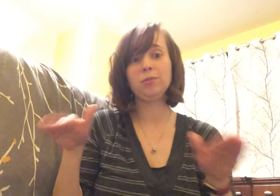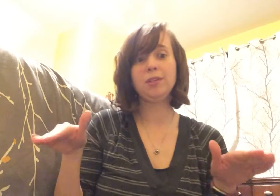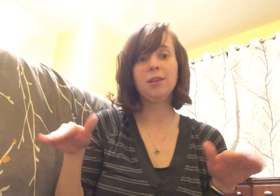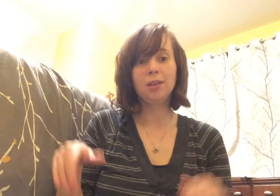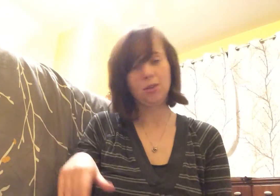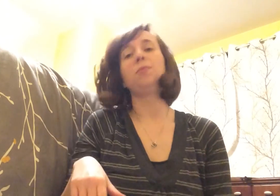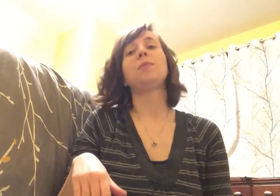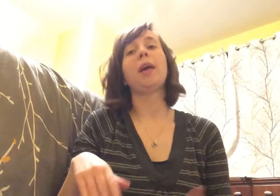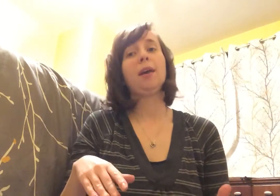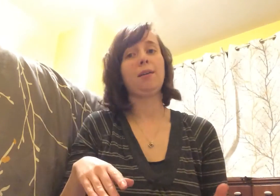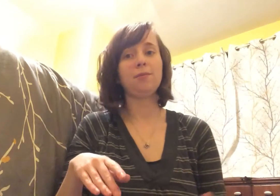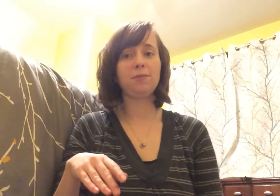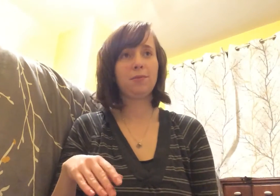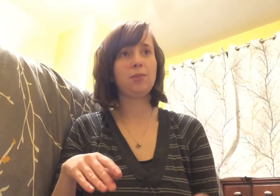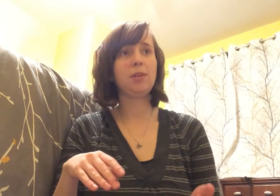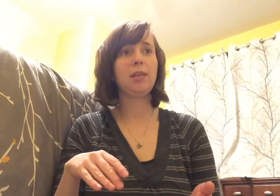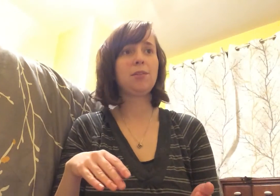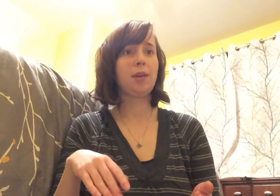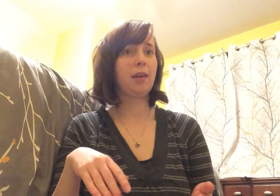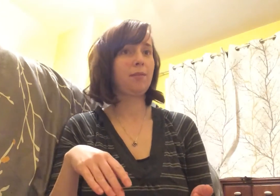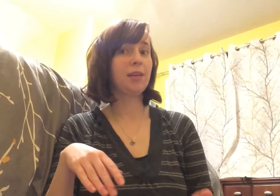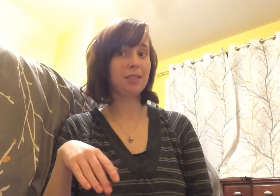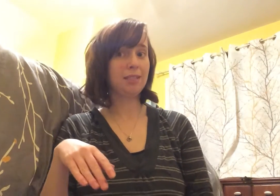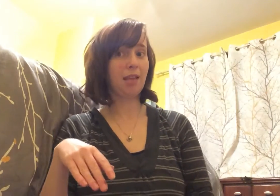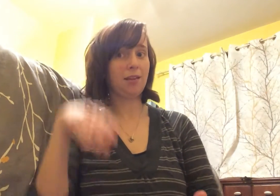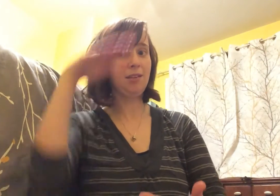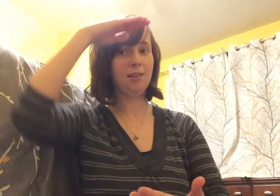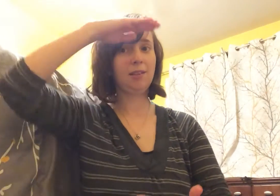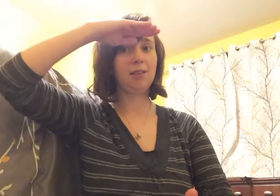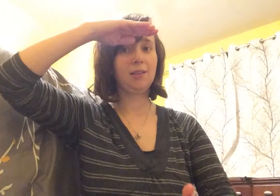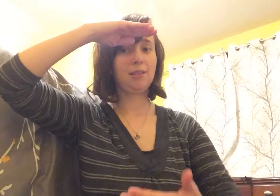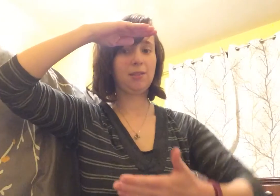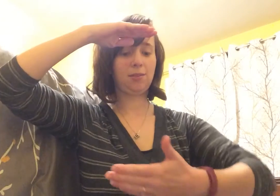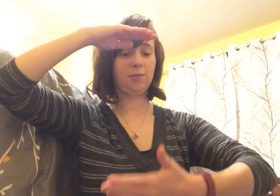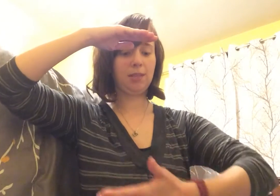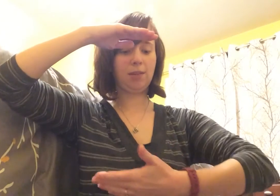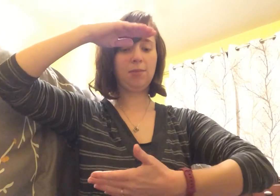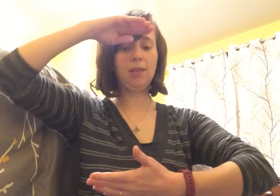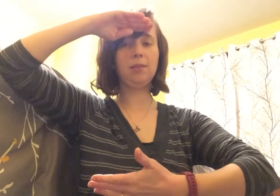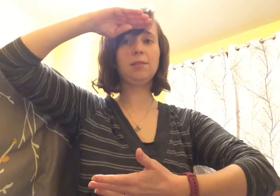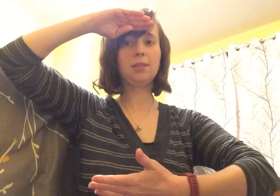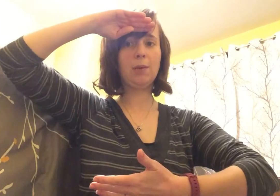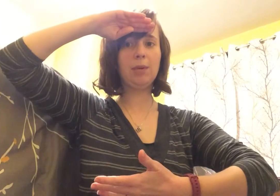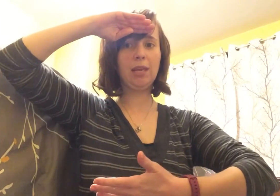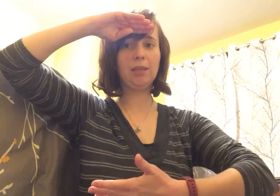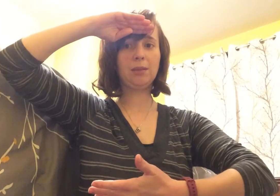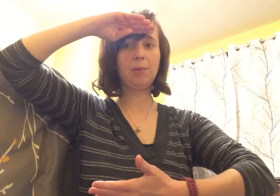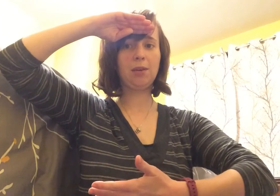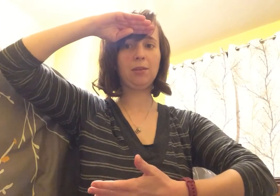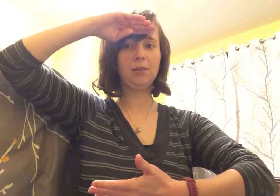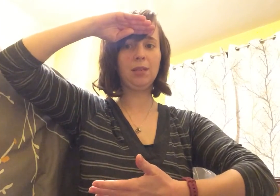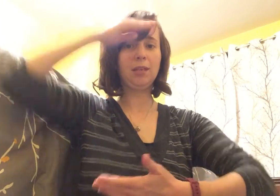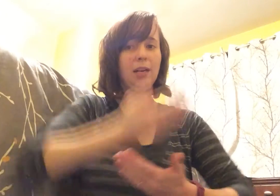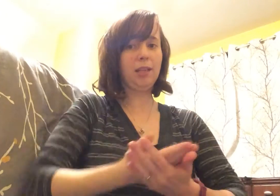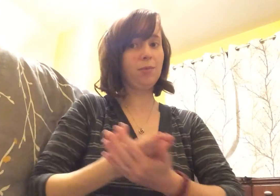children, you can either have a son. So down here, dominant hand up here, kind of like when we